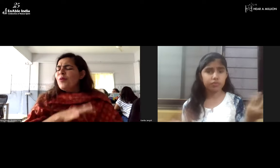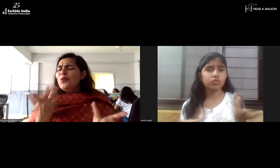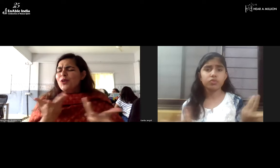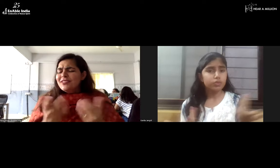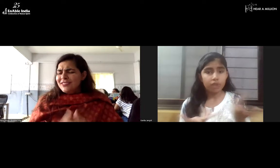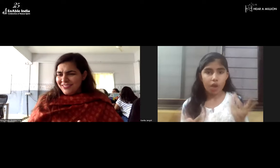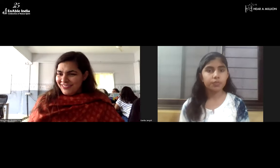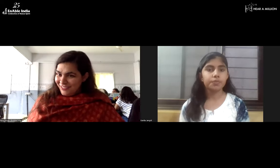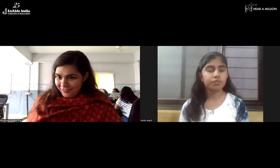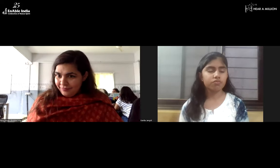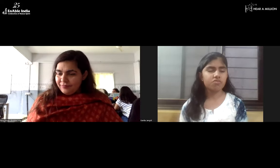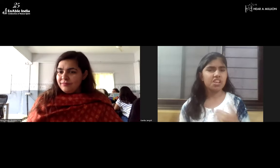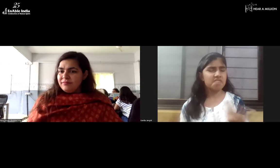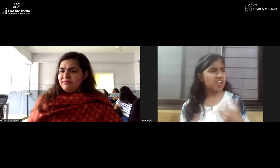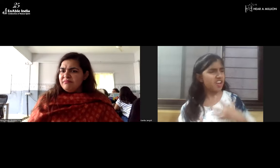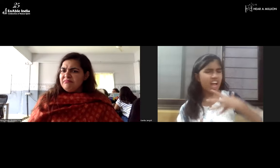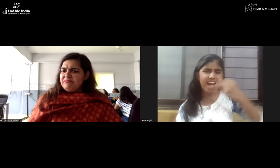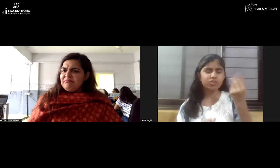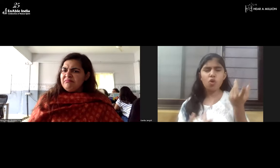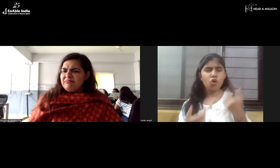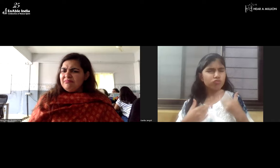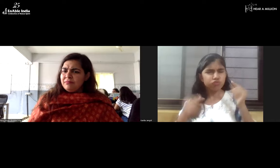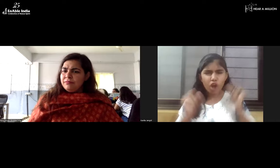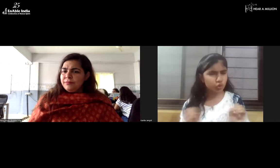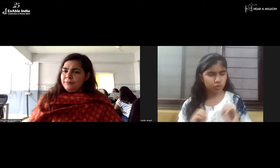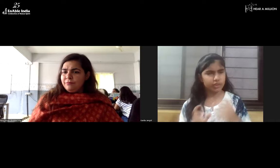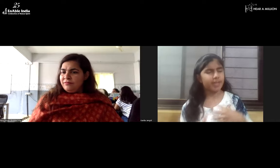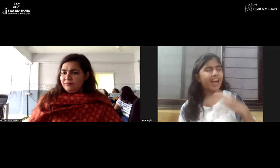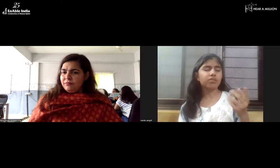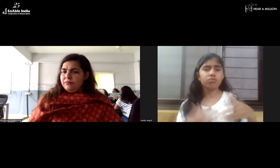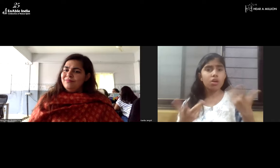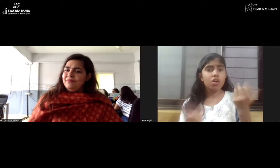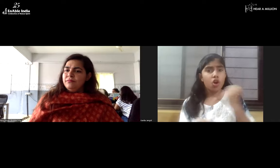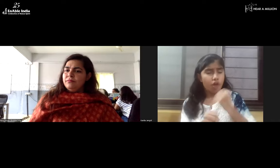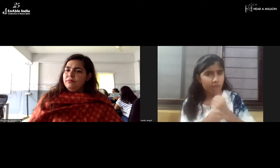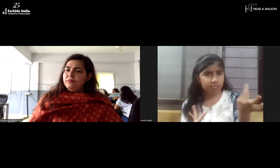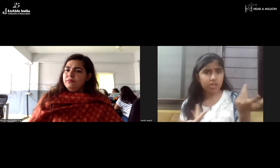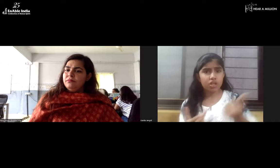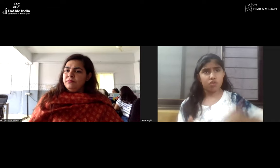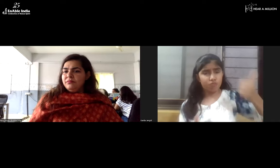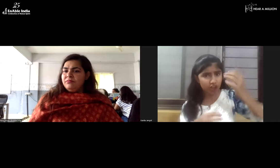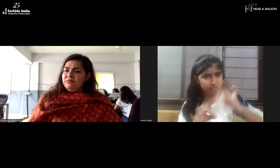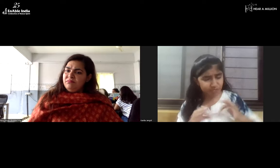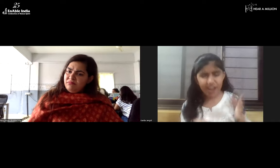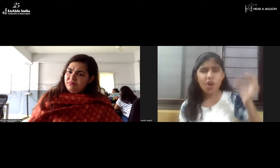help others and save and make the society a better place? So, would you like to let us know? Yes.